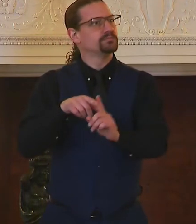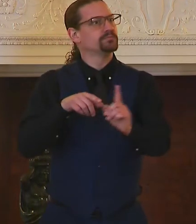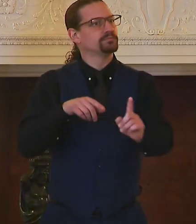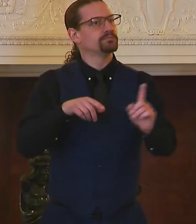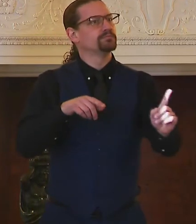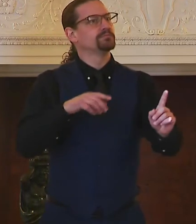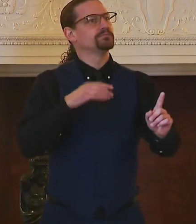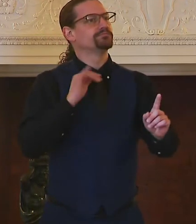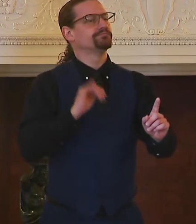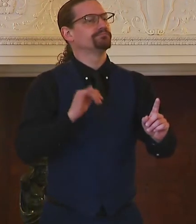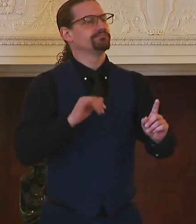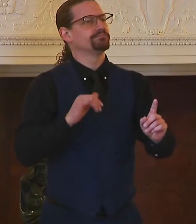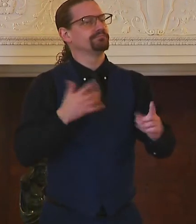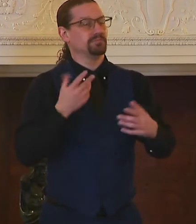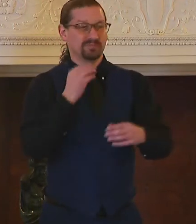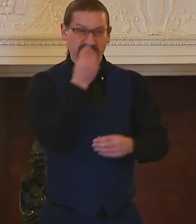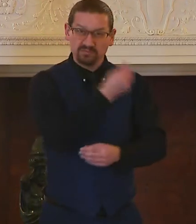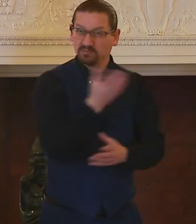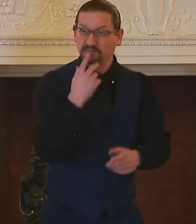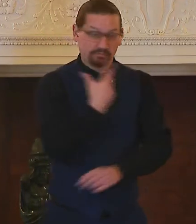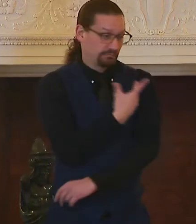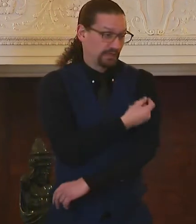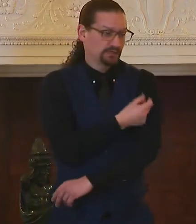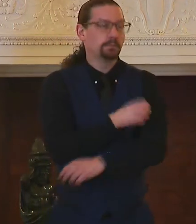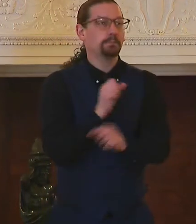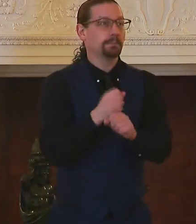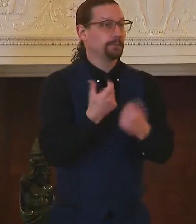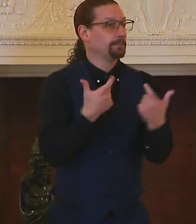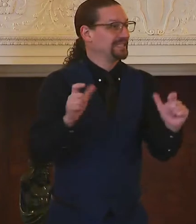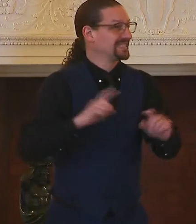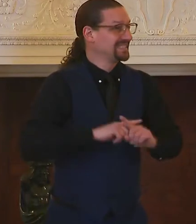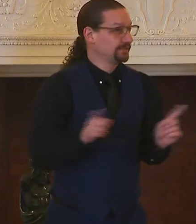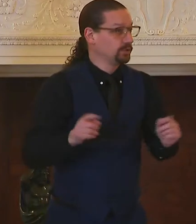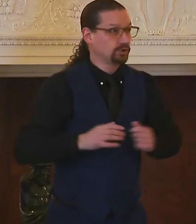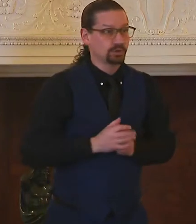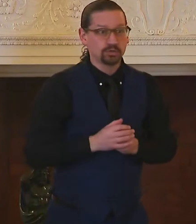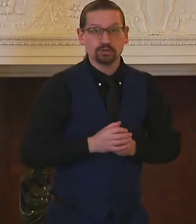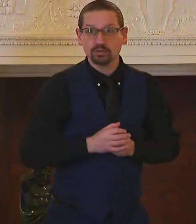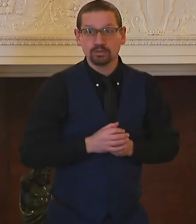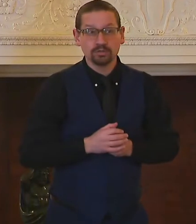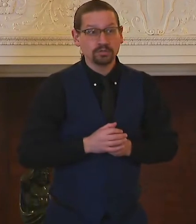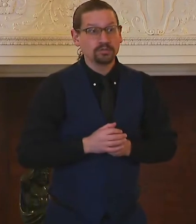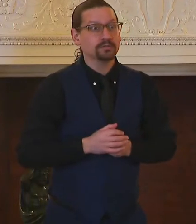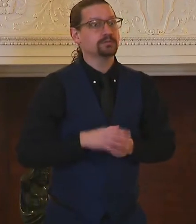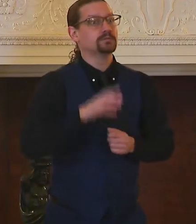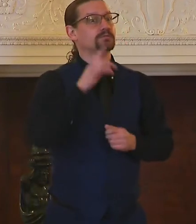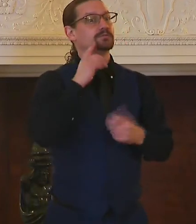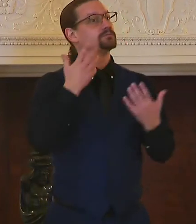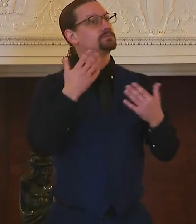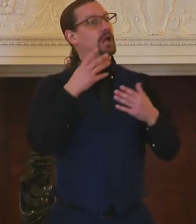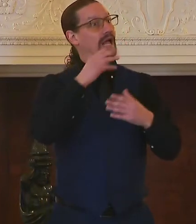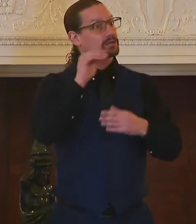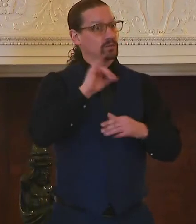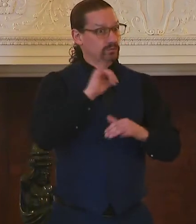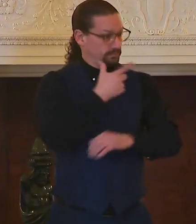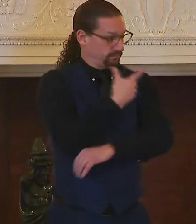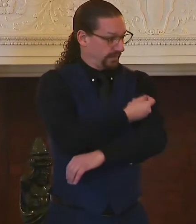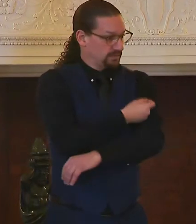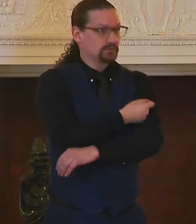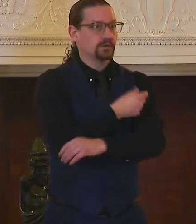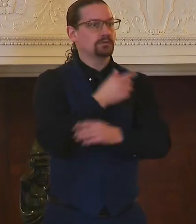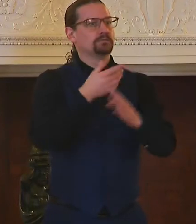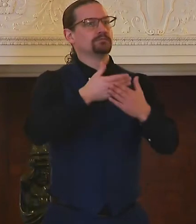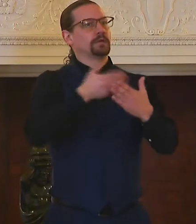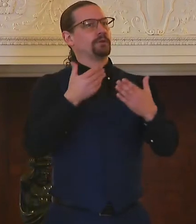be the one thing that can save you from ending up in the hospital. And I'm gonna make sure that I address